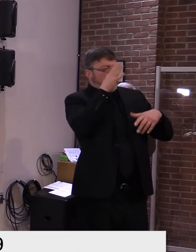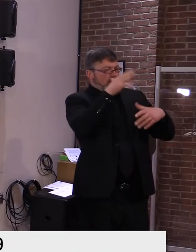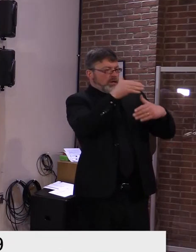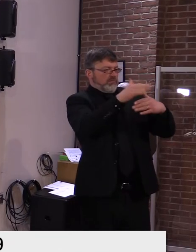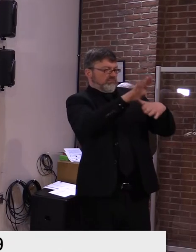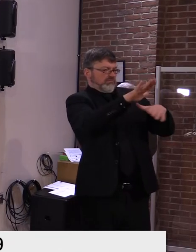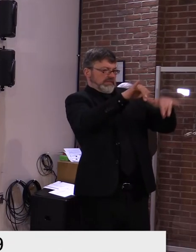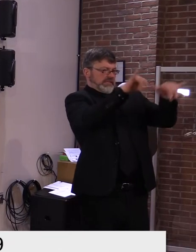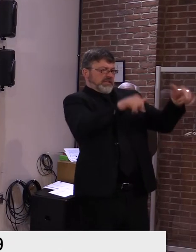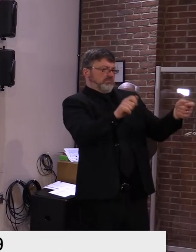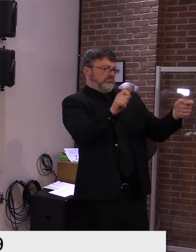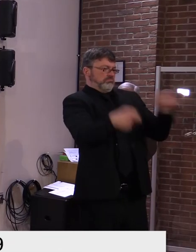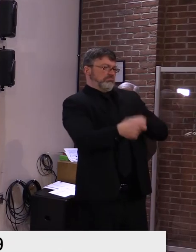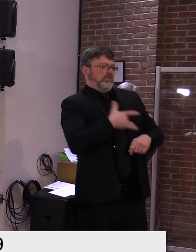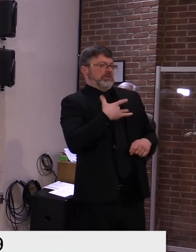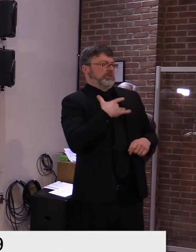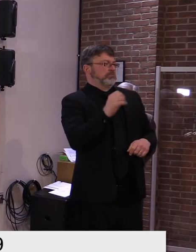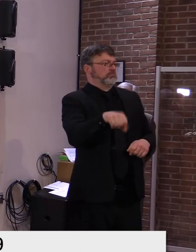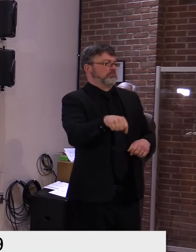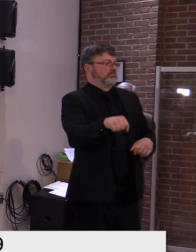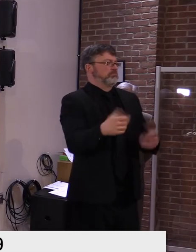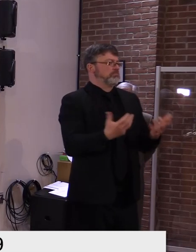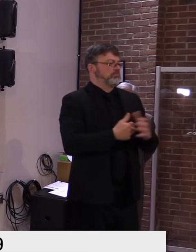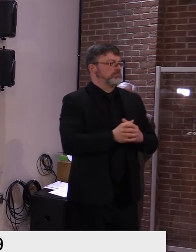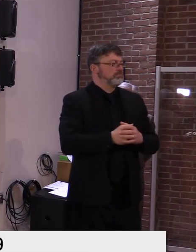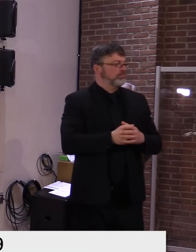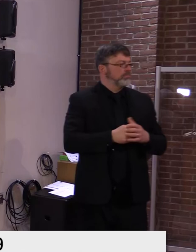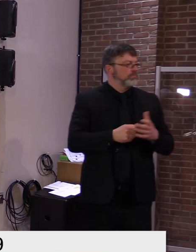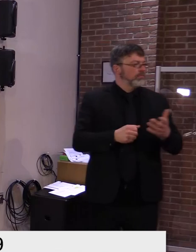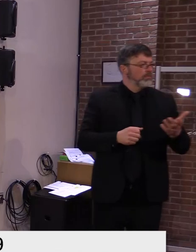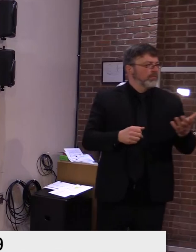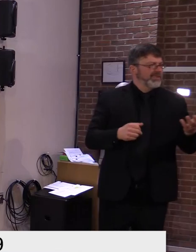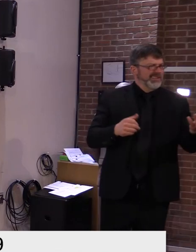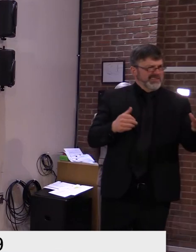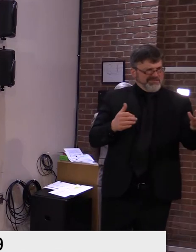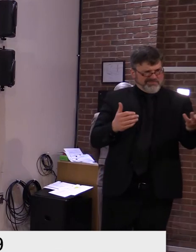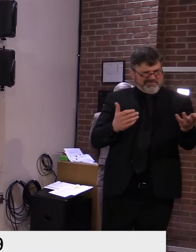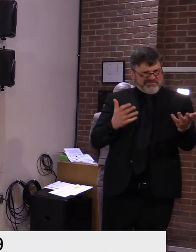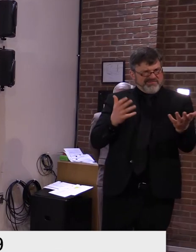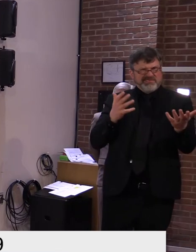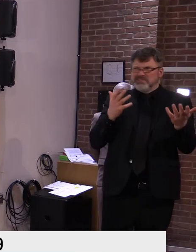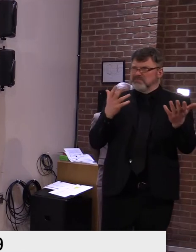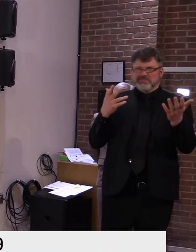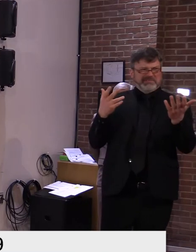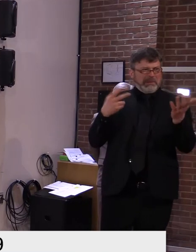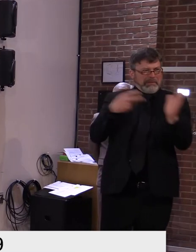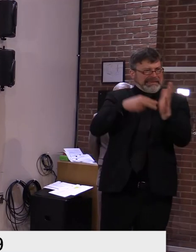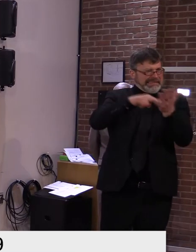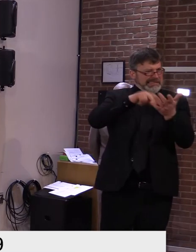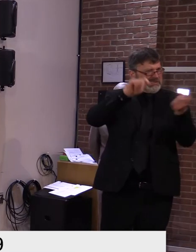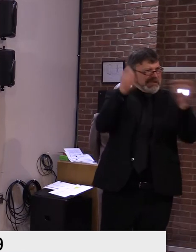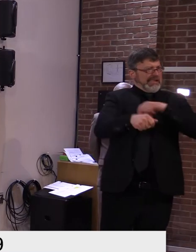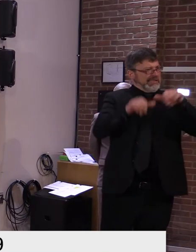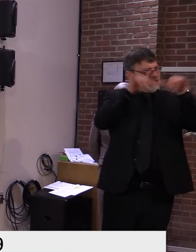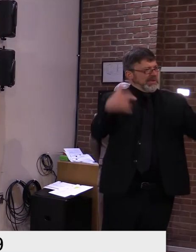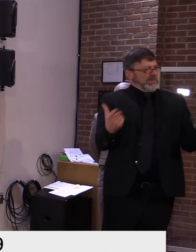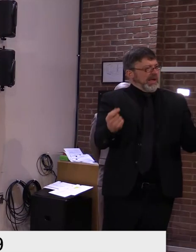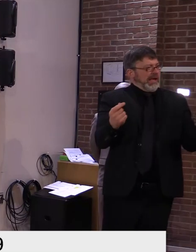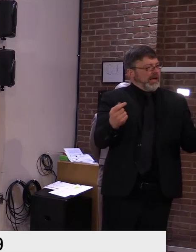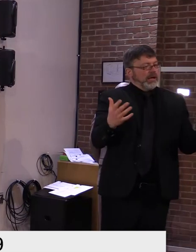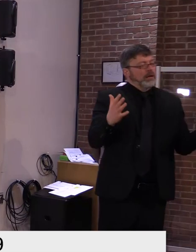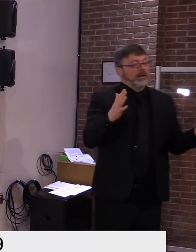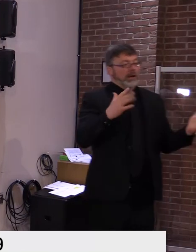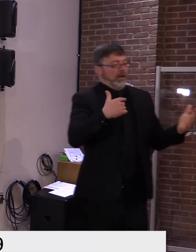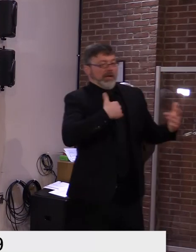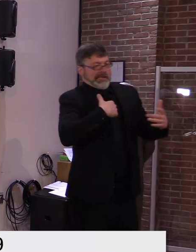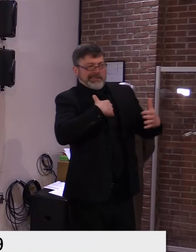Do you have an idea of what that system might look like? No, I mean, I'm going to leave it to the General Knight and others, and